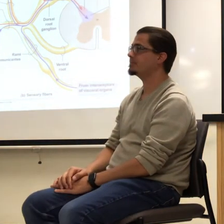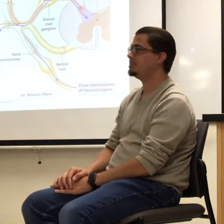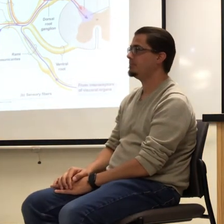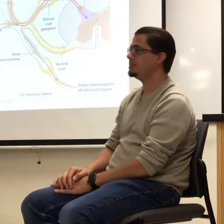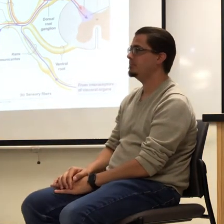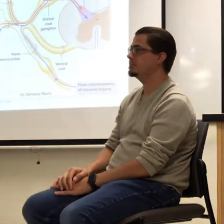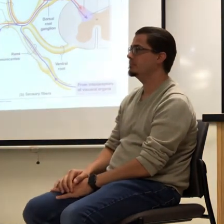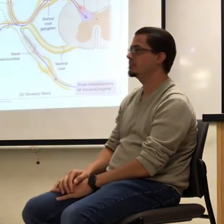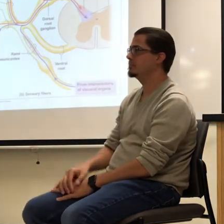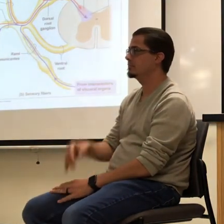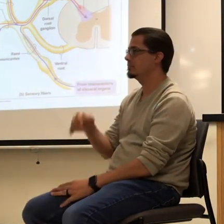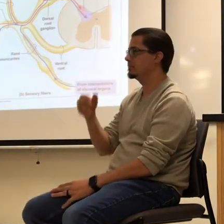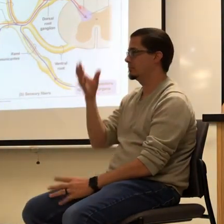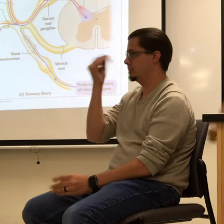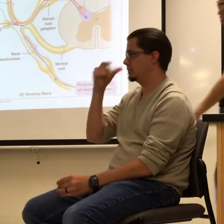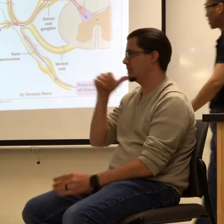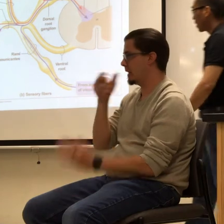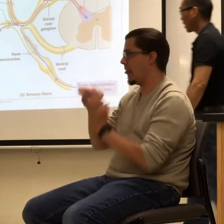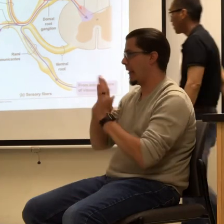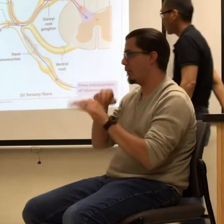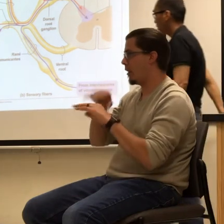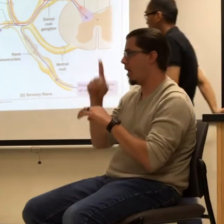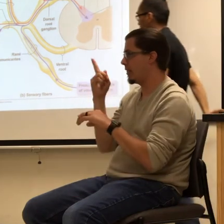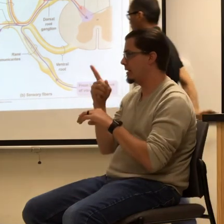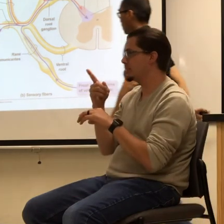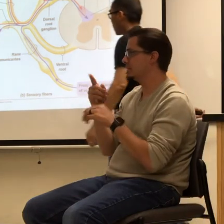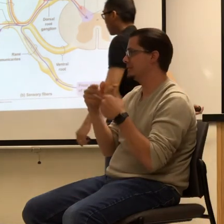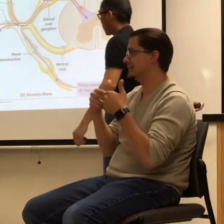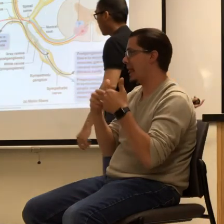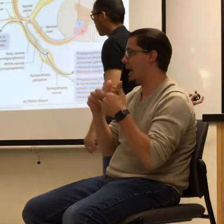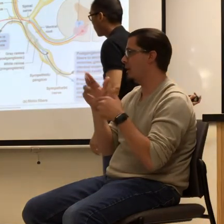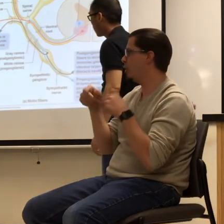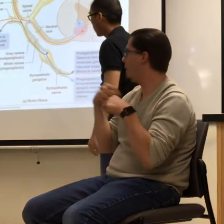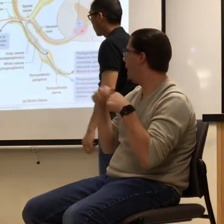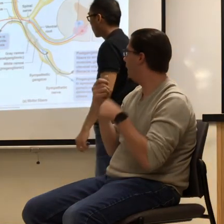They're not labeled on this slide. Let me go back to the previous slide.